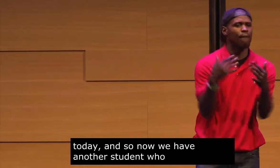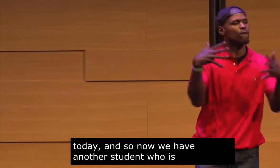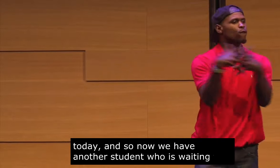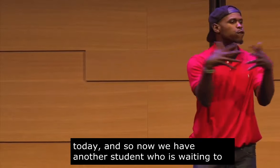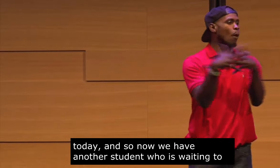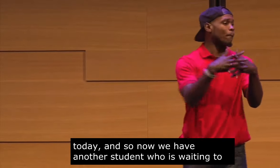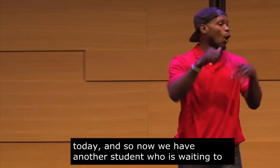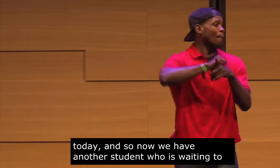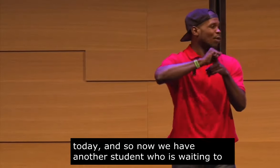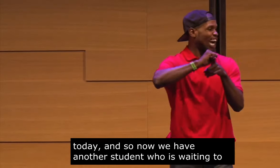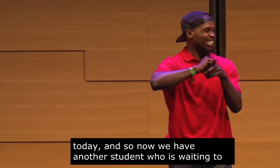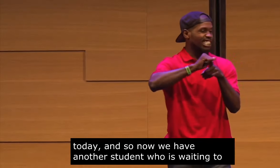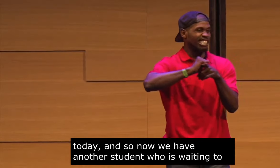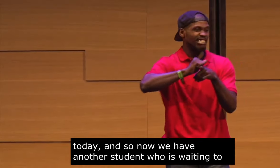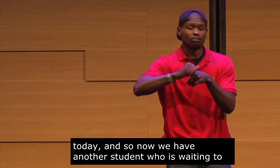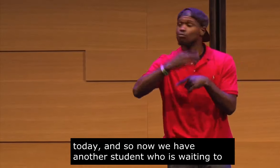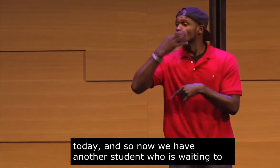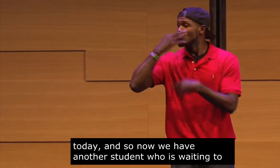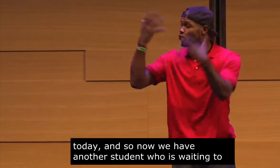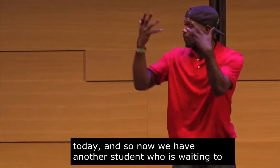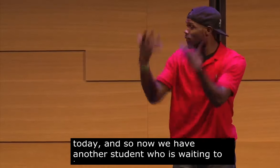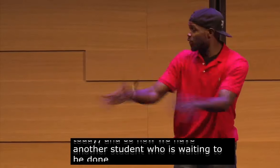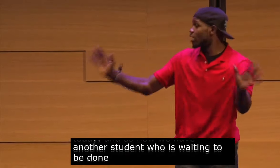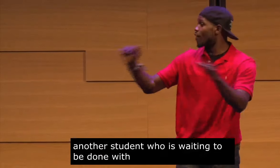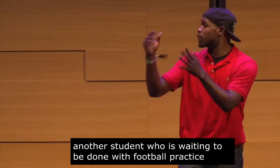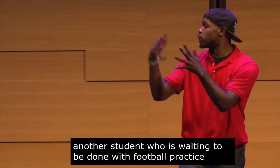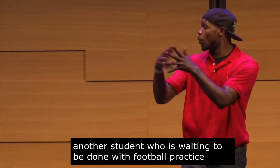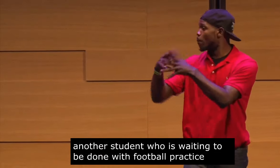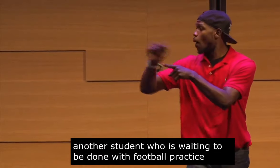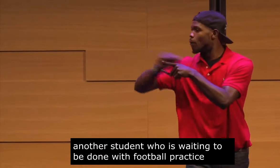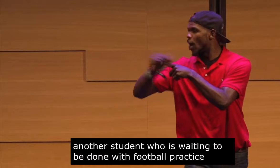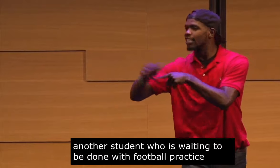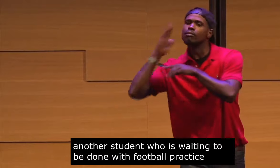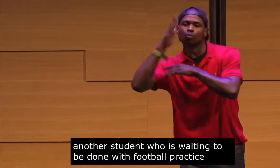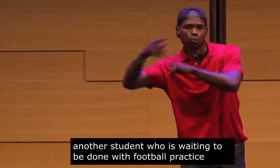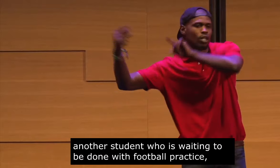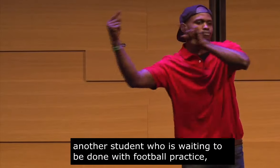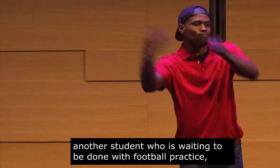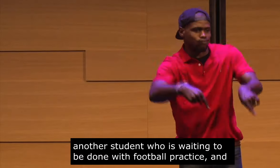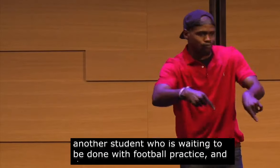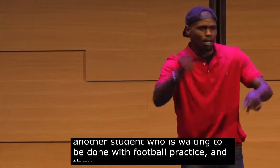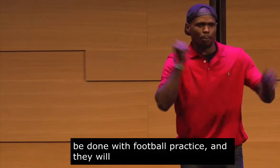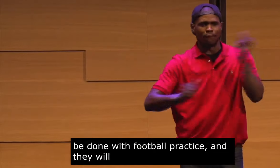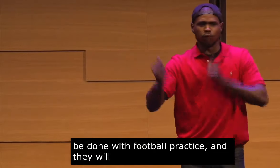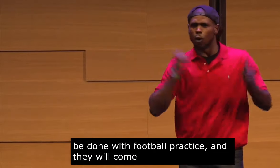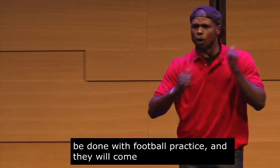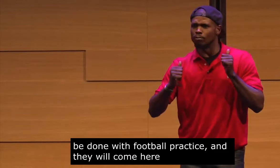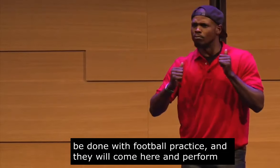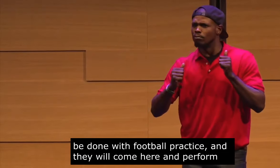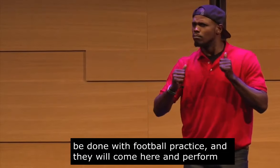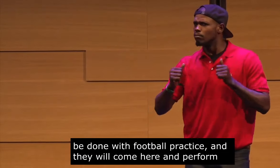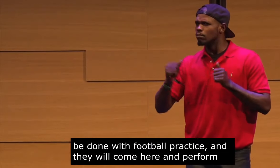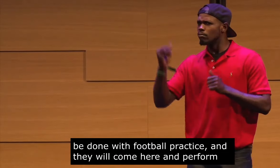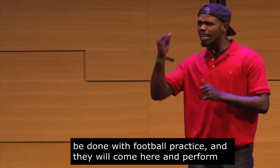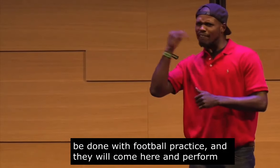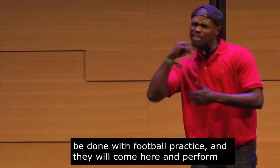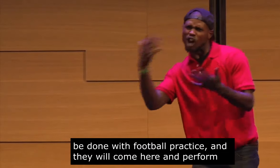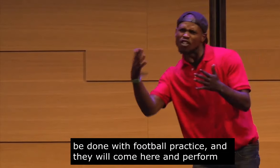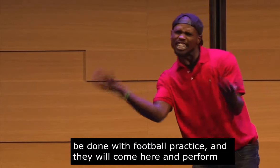another student who is waiting to be done with football practice, and they will come here and